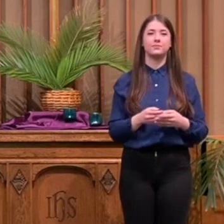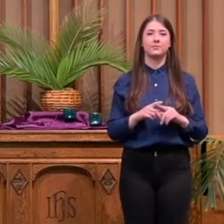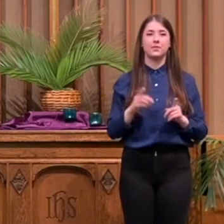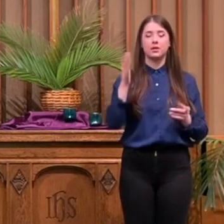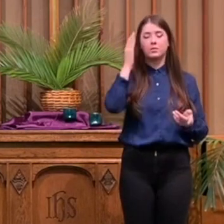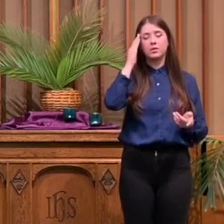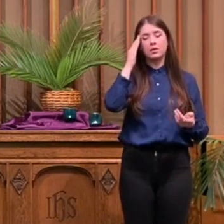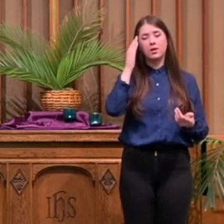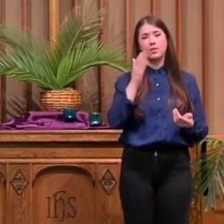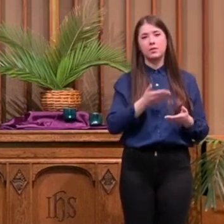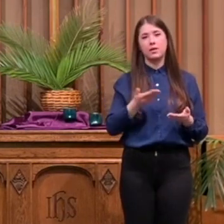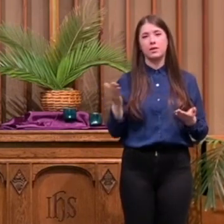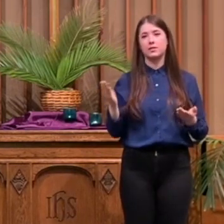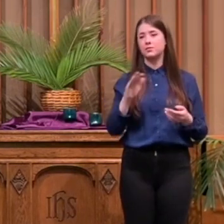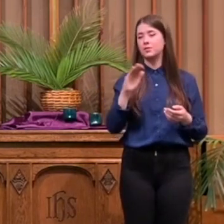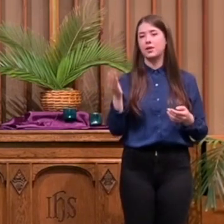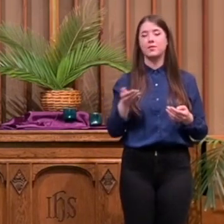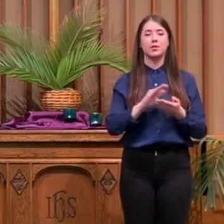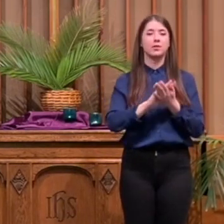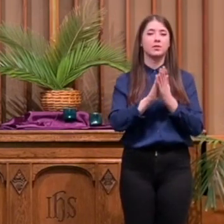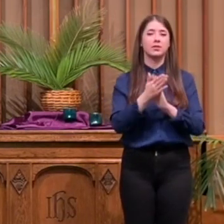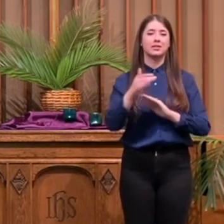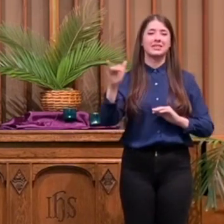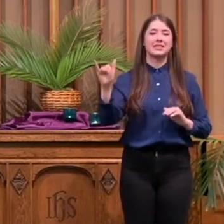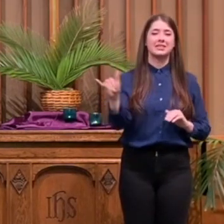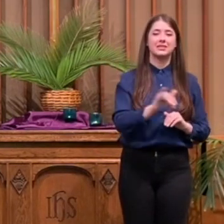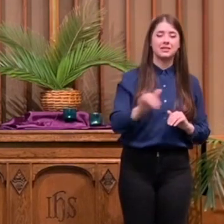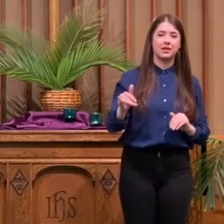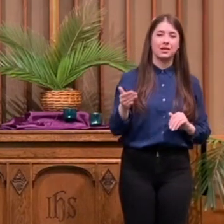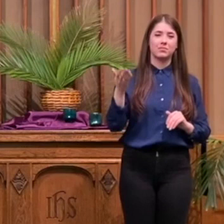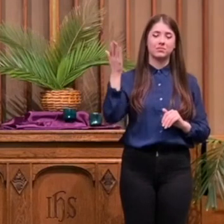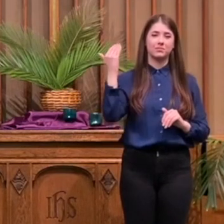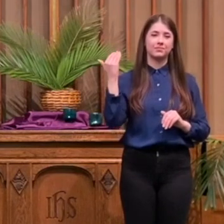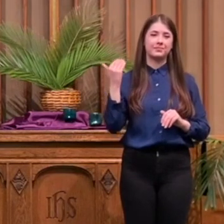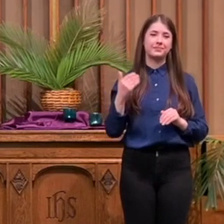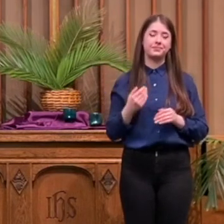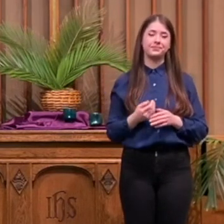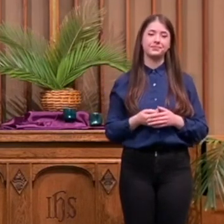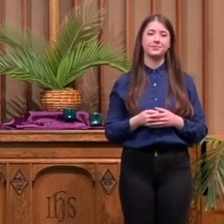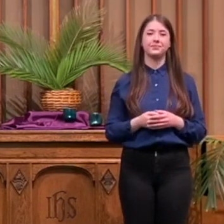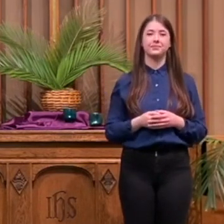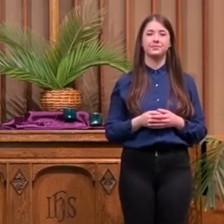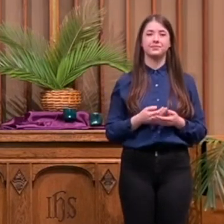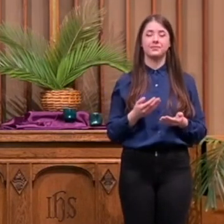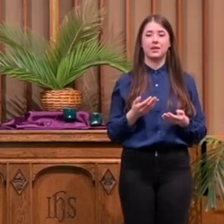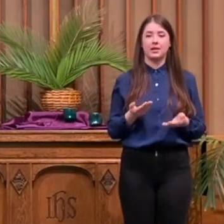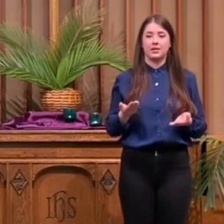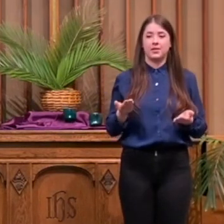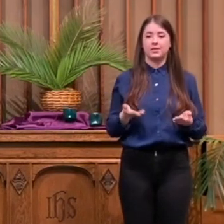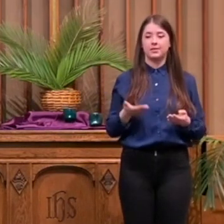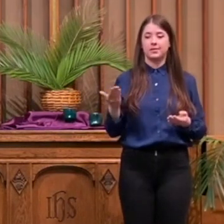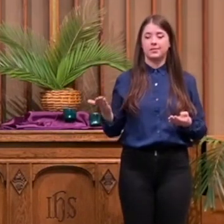things won't ever be exactly the same as they were before. Some things will